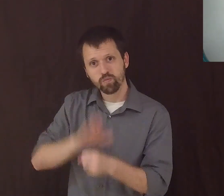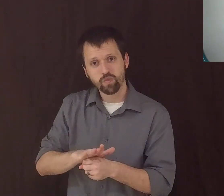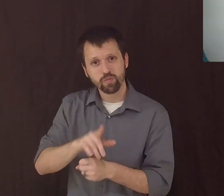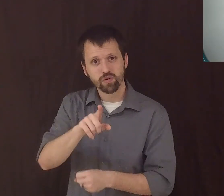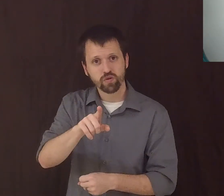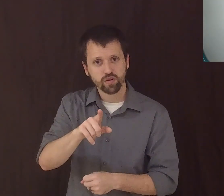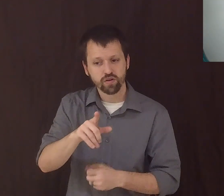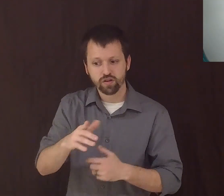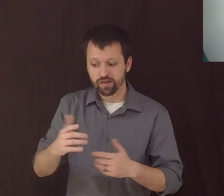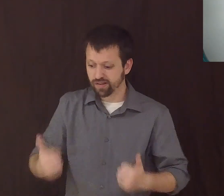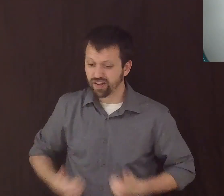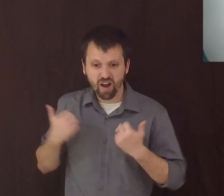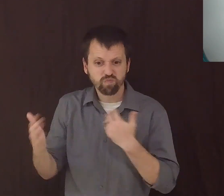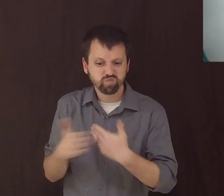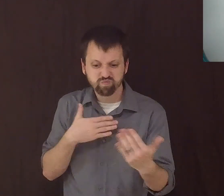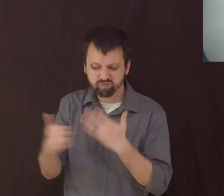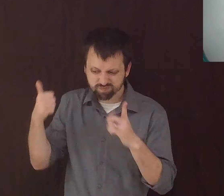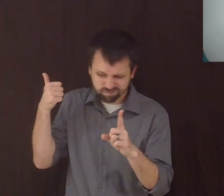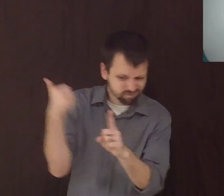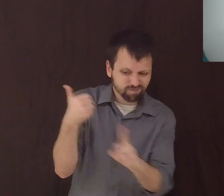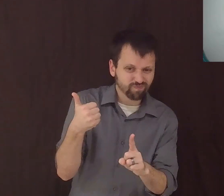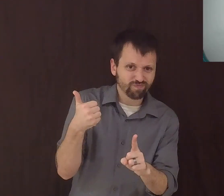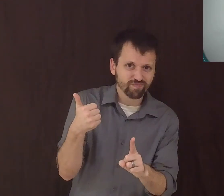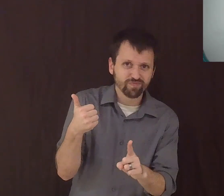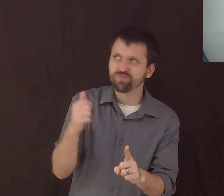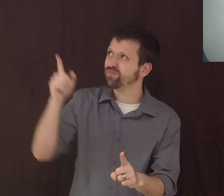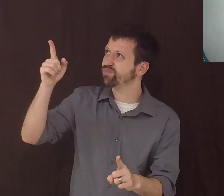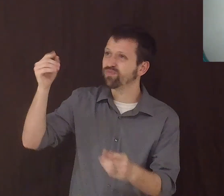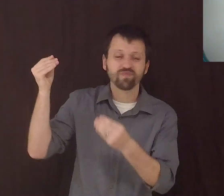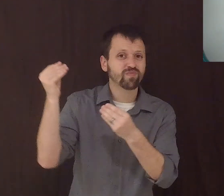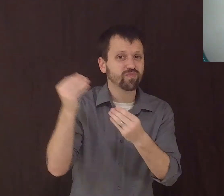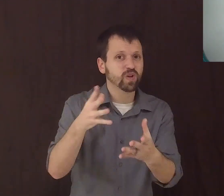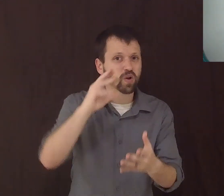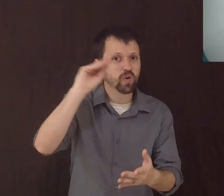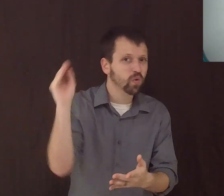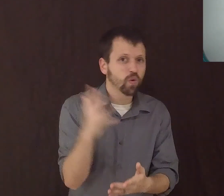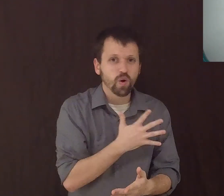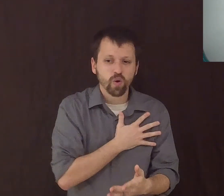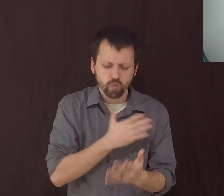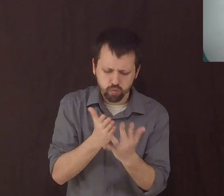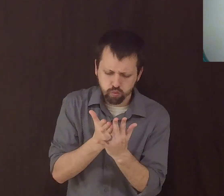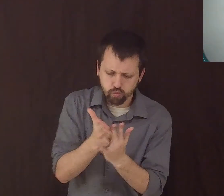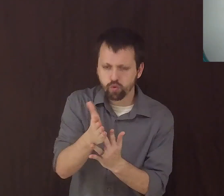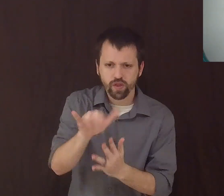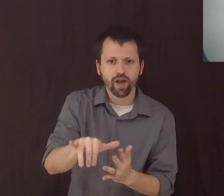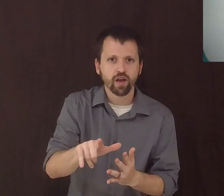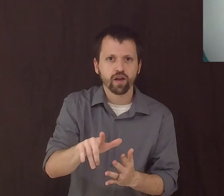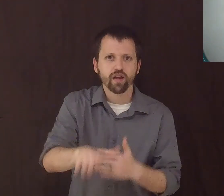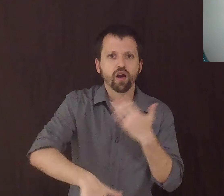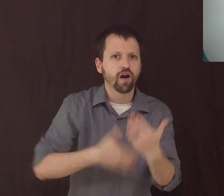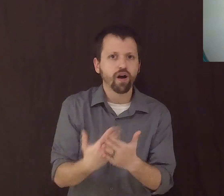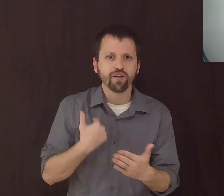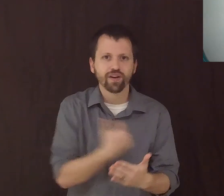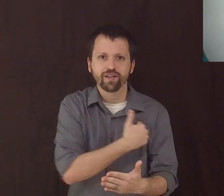life throws at you, He will provide you the grace to bear it. And you know, we've all been through devastating